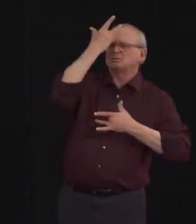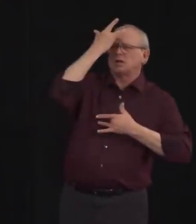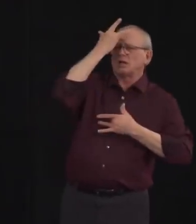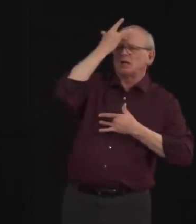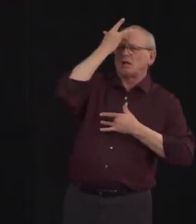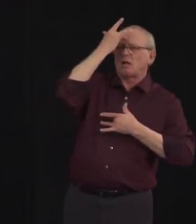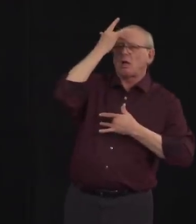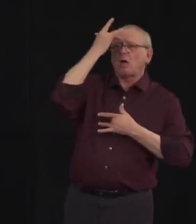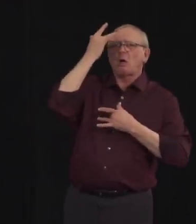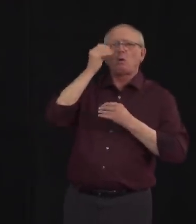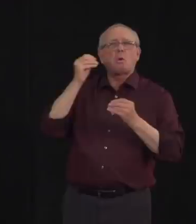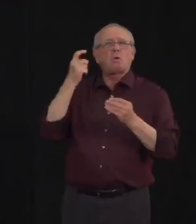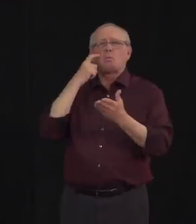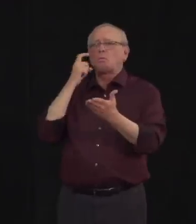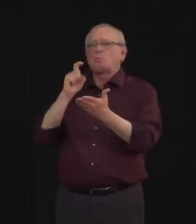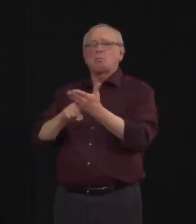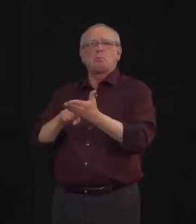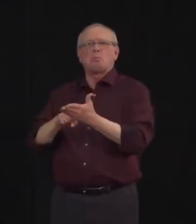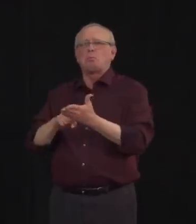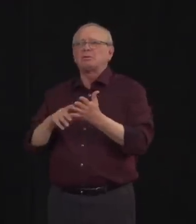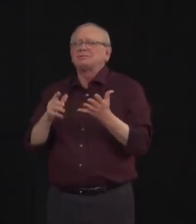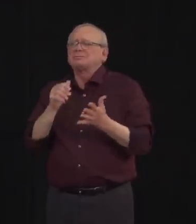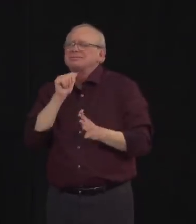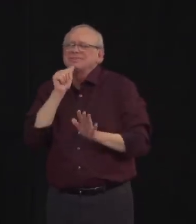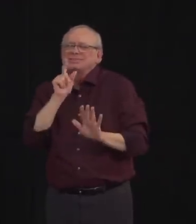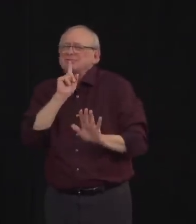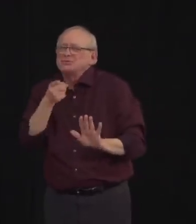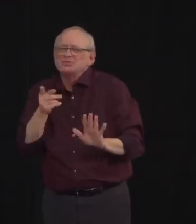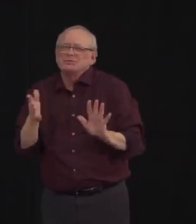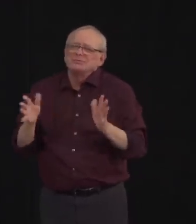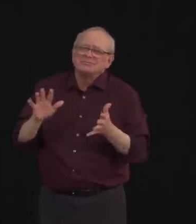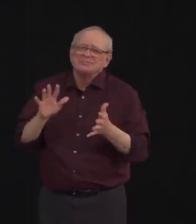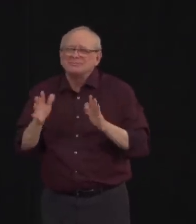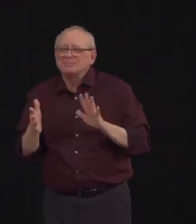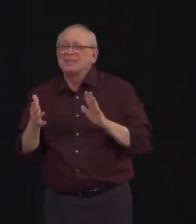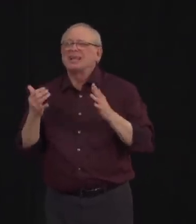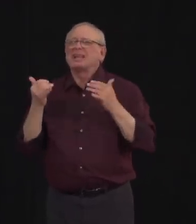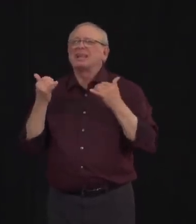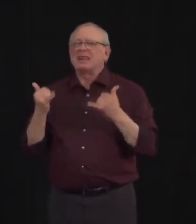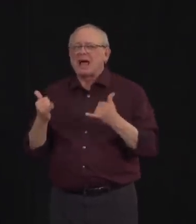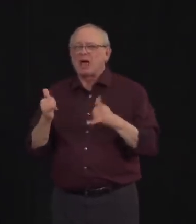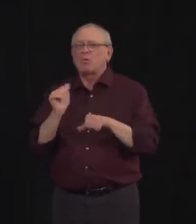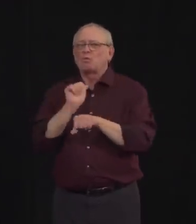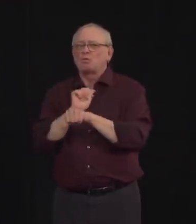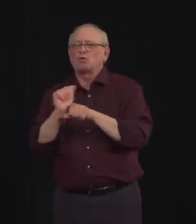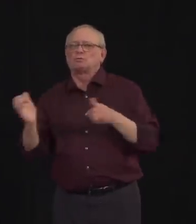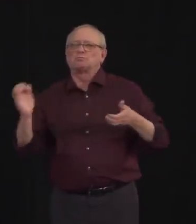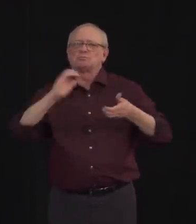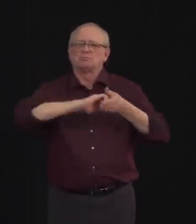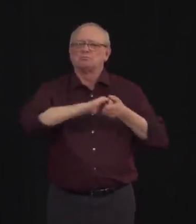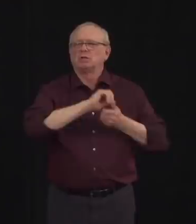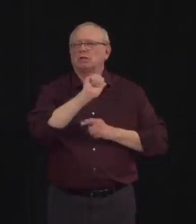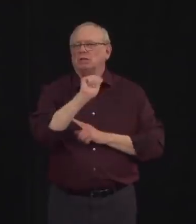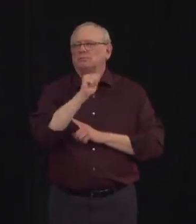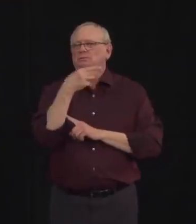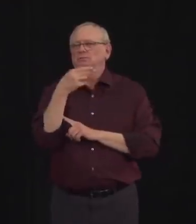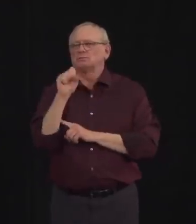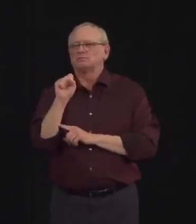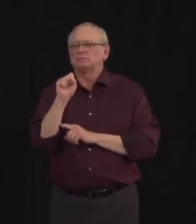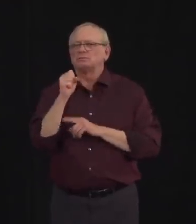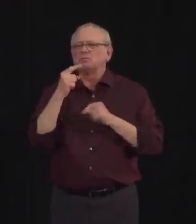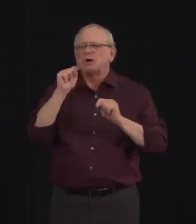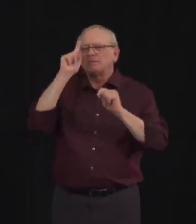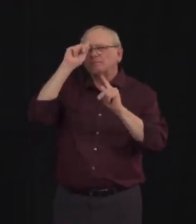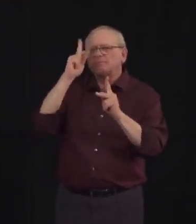identified earlier. The facility is working closely with Alberta Health Services to understand the implications of this result and what it means for